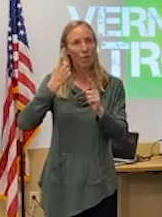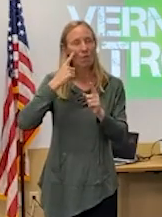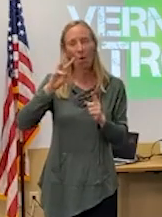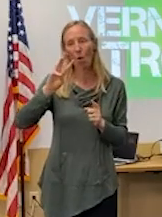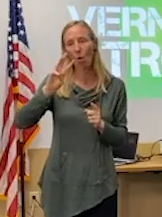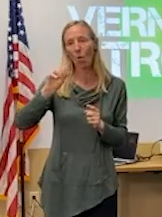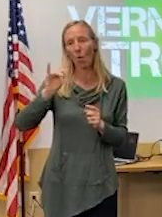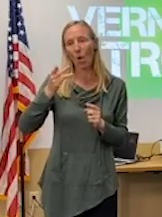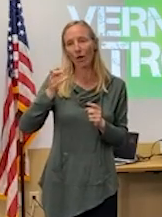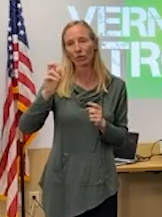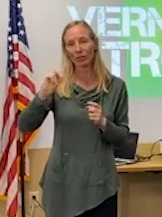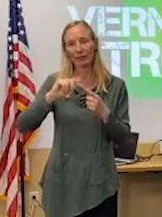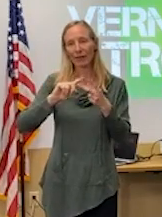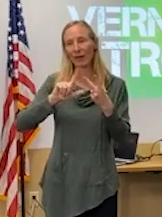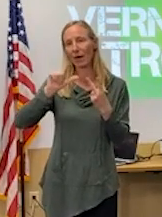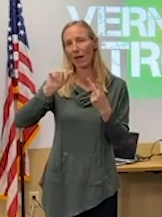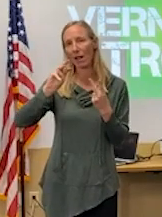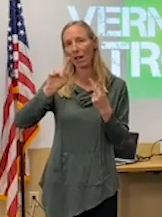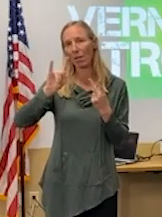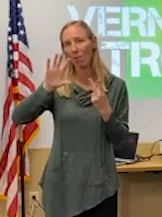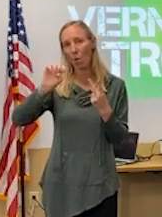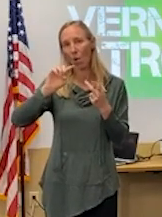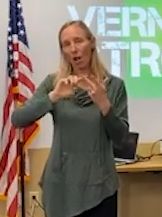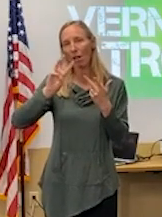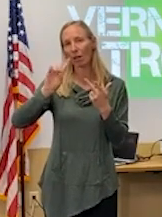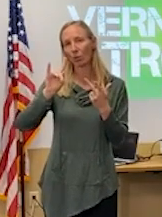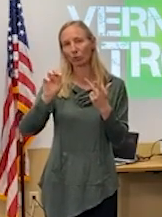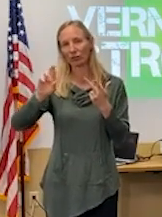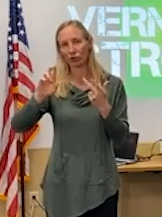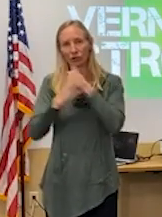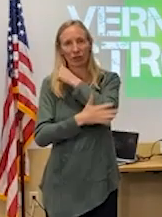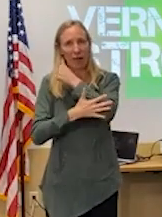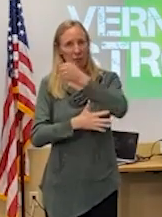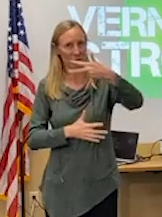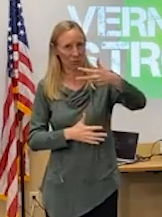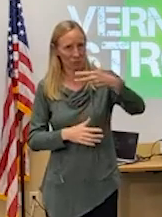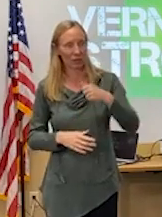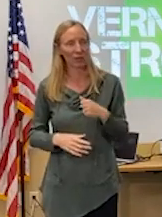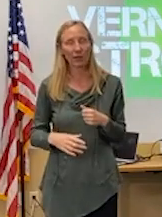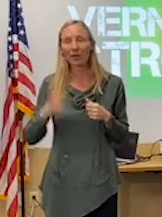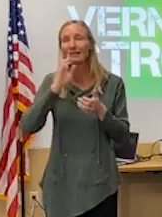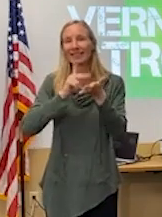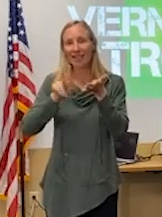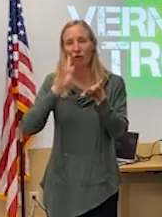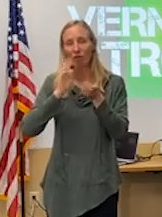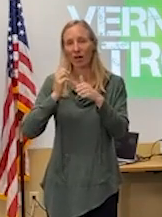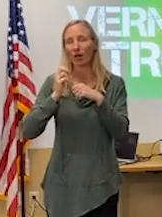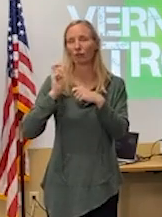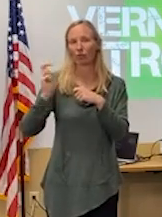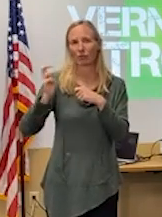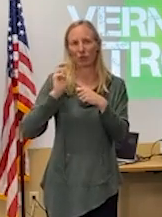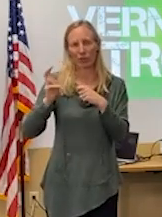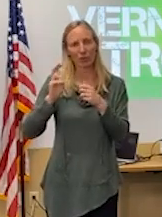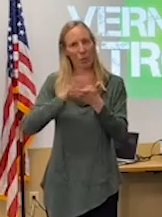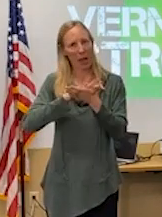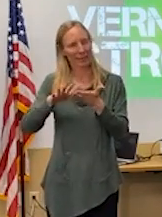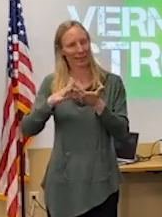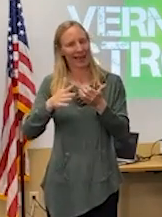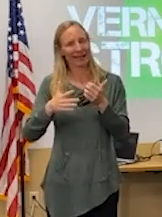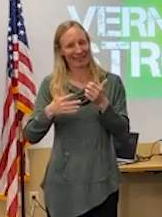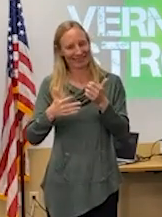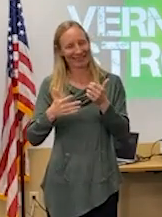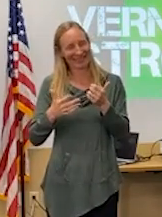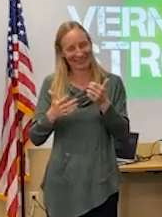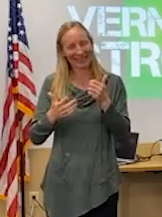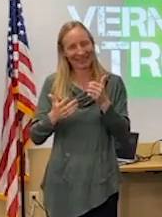Washington, Lamoille, and Windsor counties. The Secretary of Transportation was kind enough to help us set up a